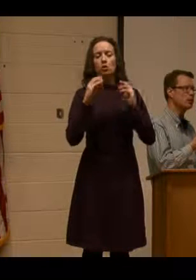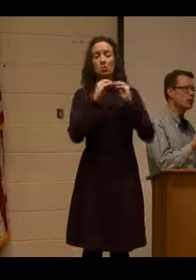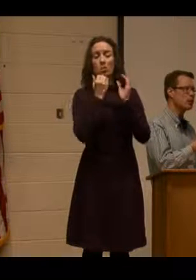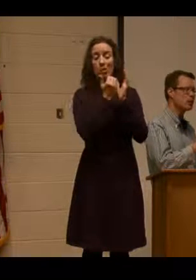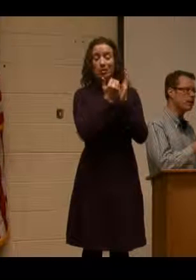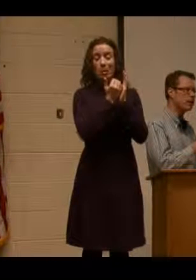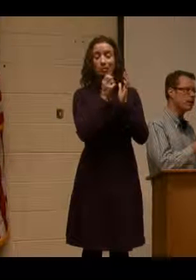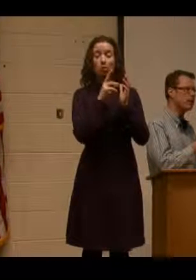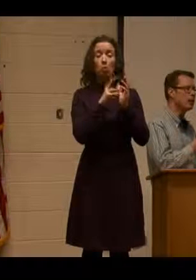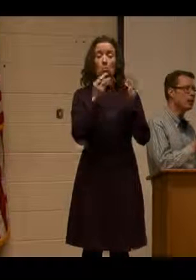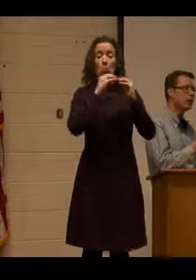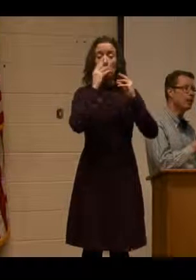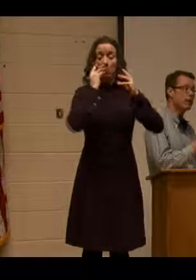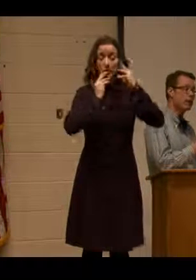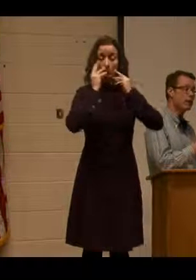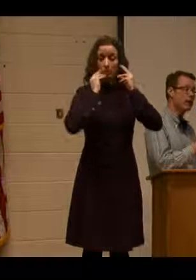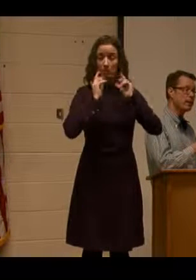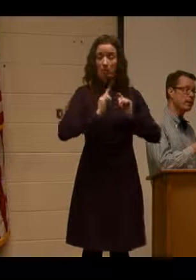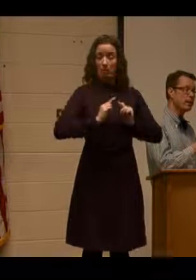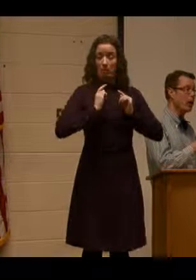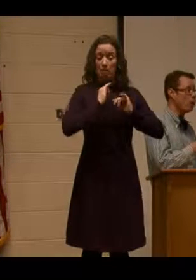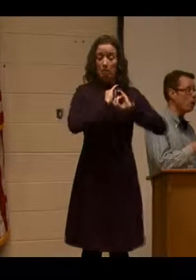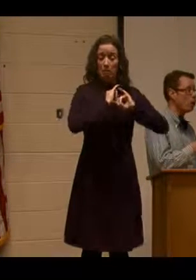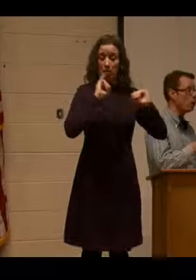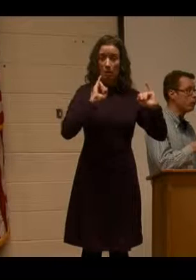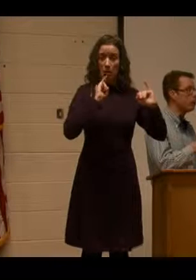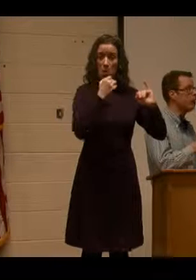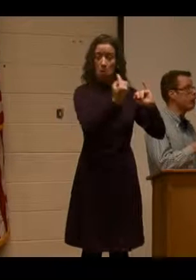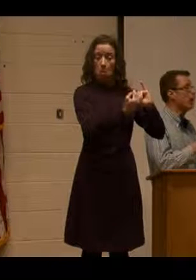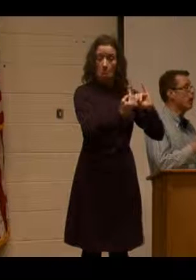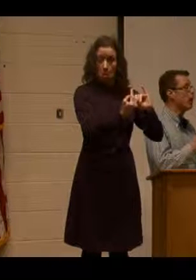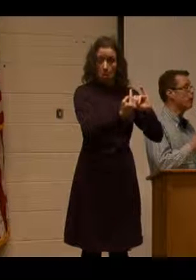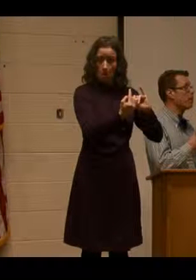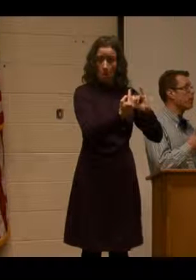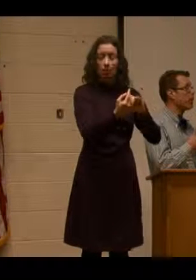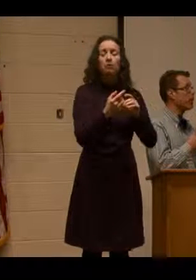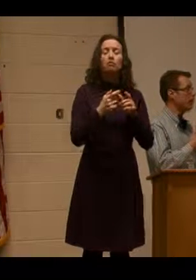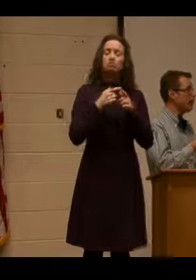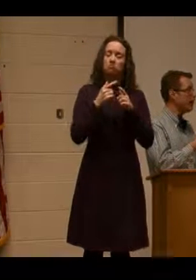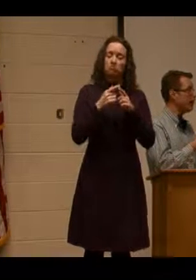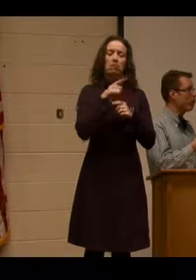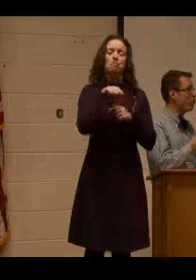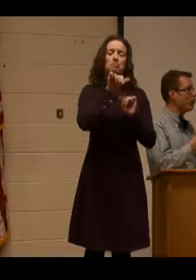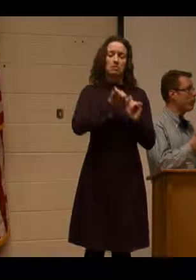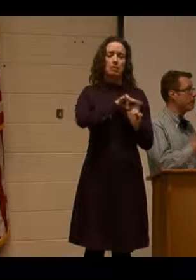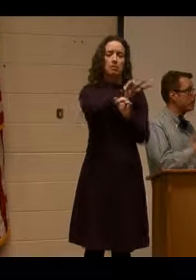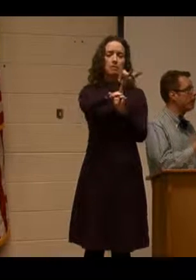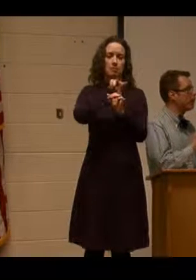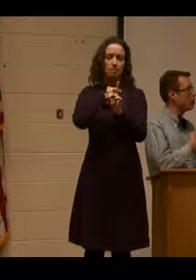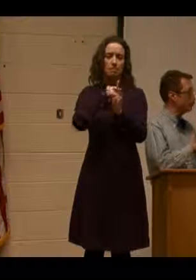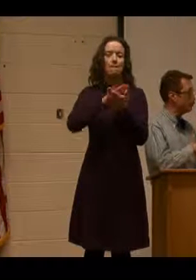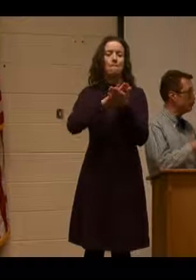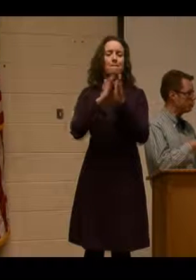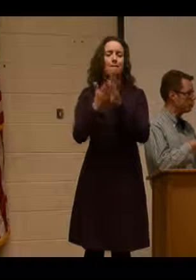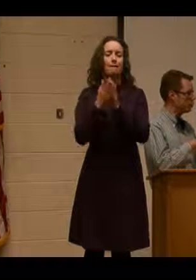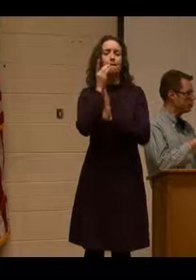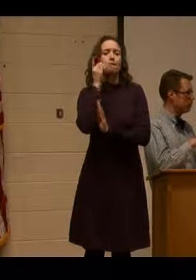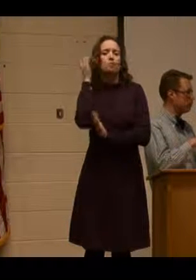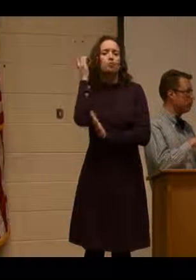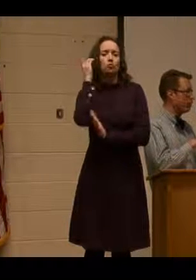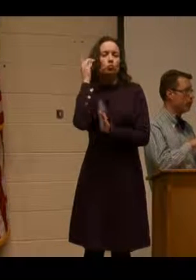living independently on their own, they can apply for and become a dorm student with us here at